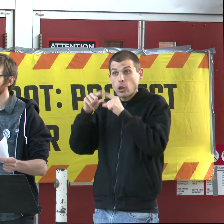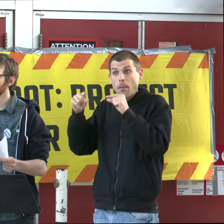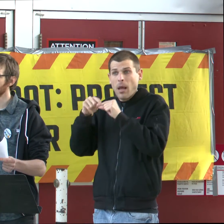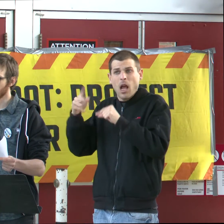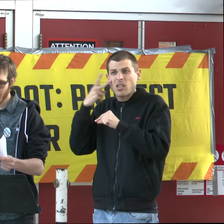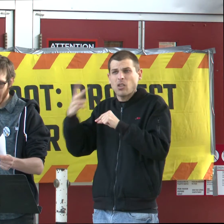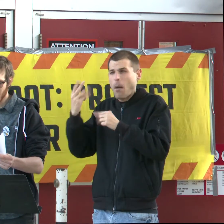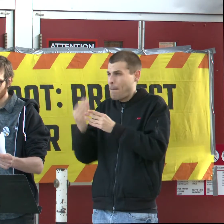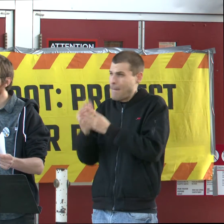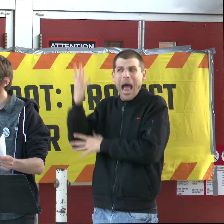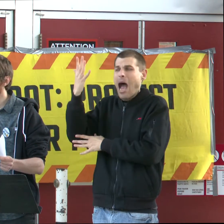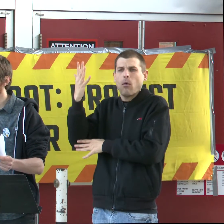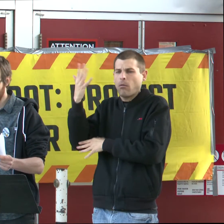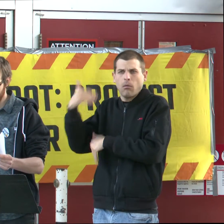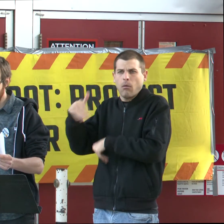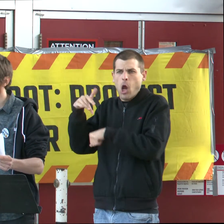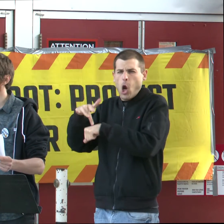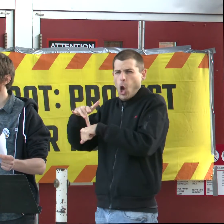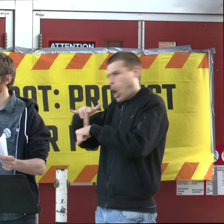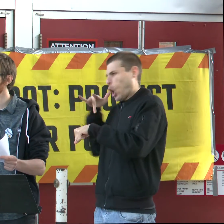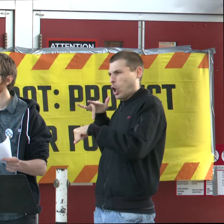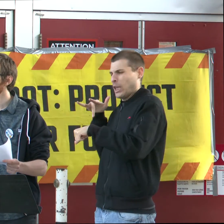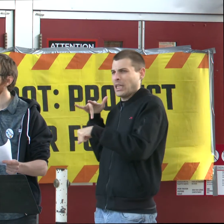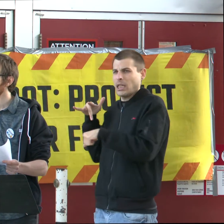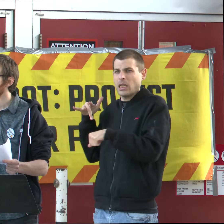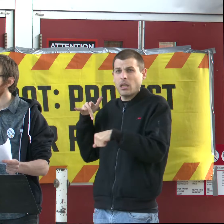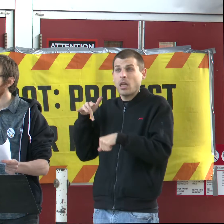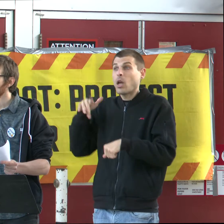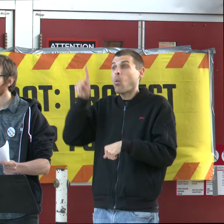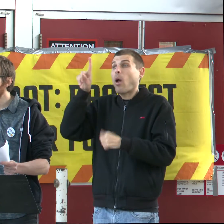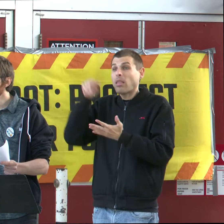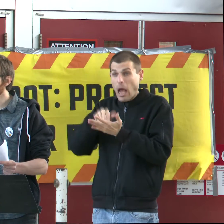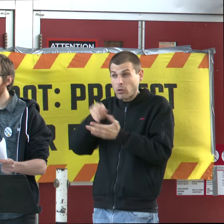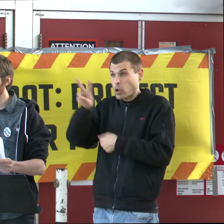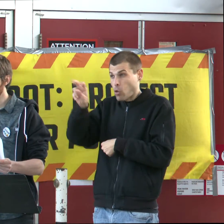cherry blossom season in 1,209 years.